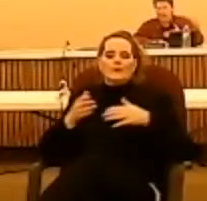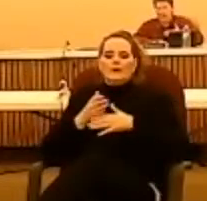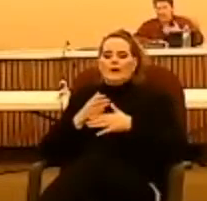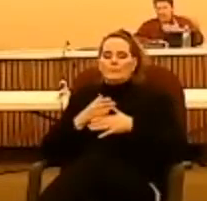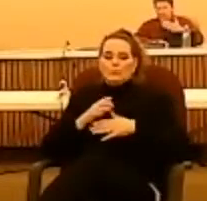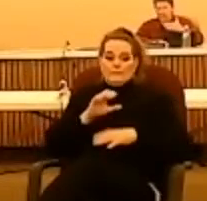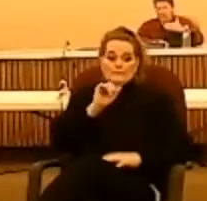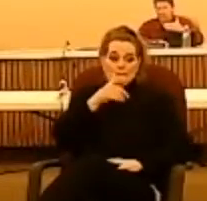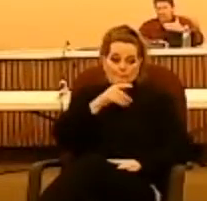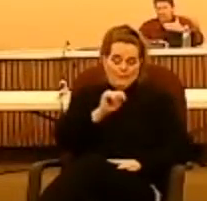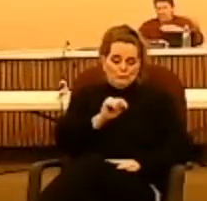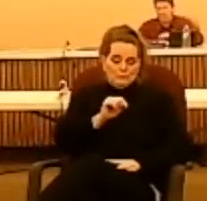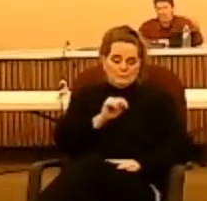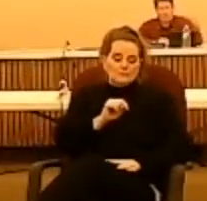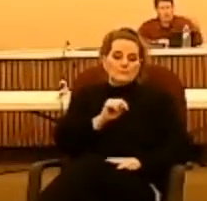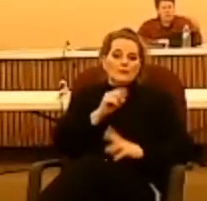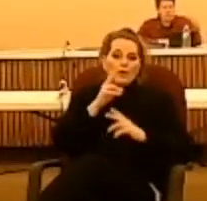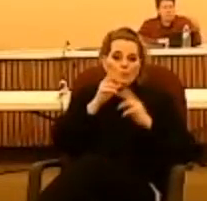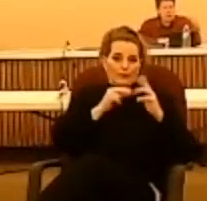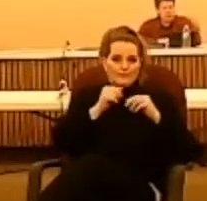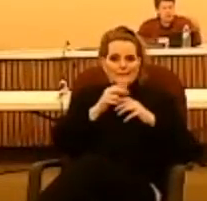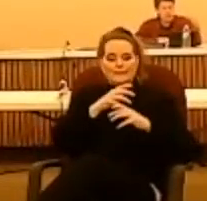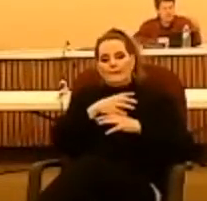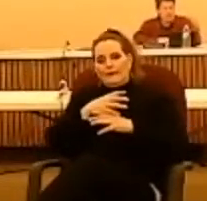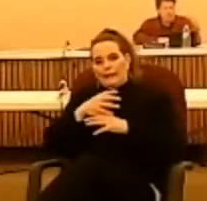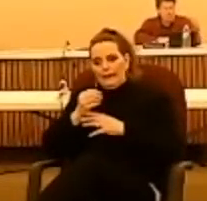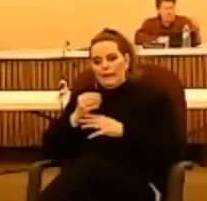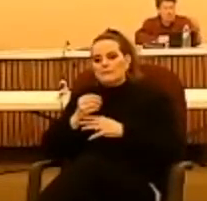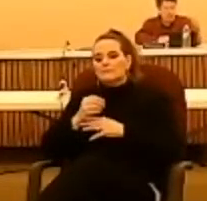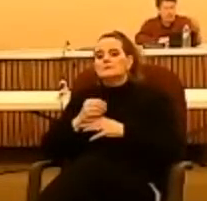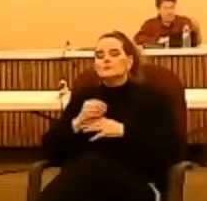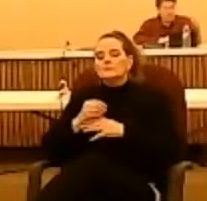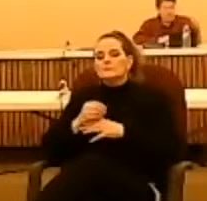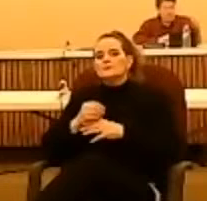apartment complex and the existing parcels. So